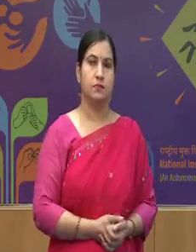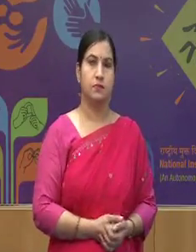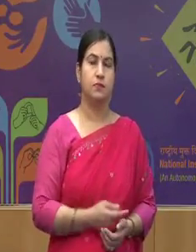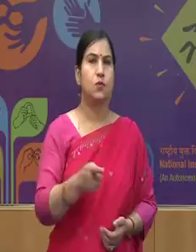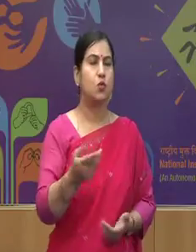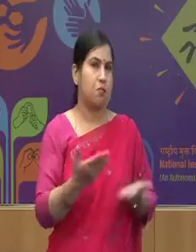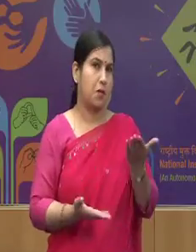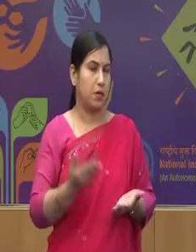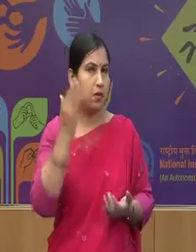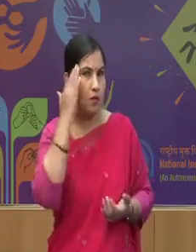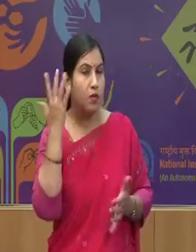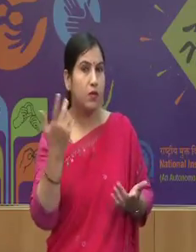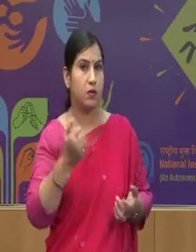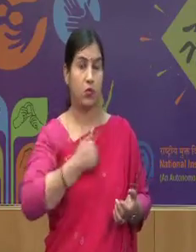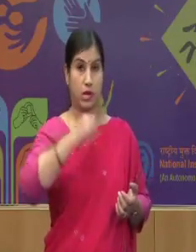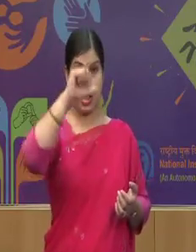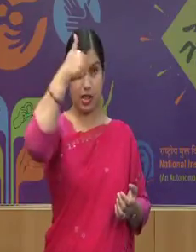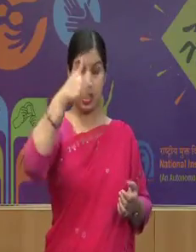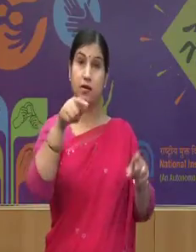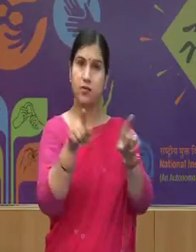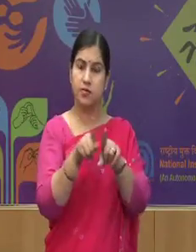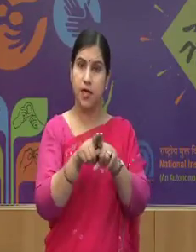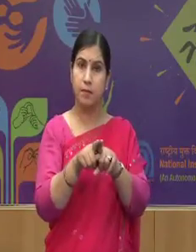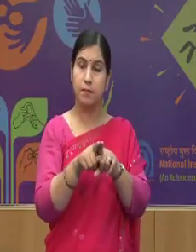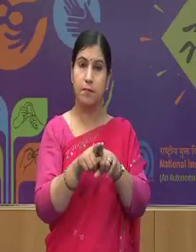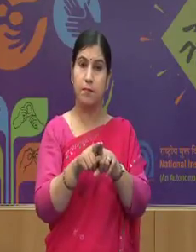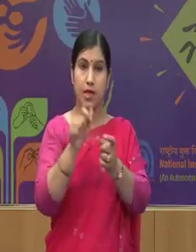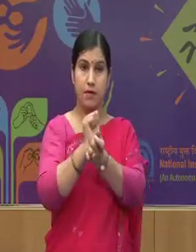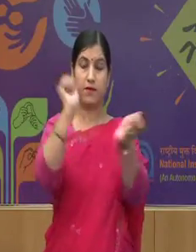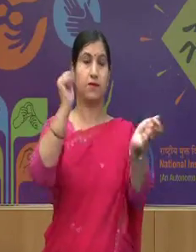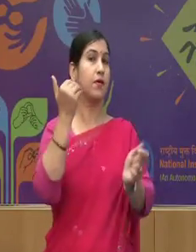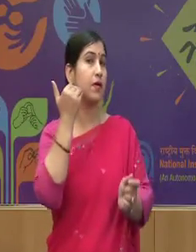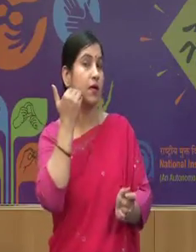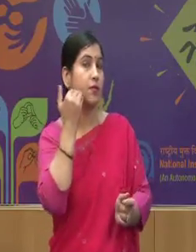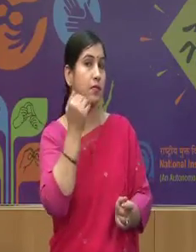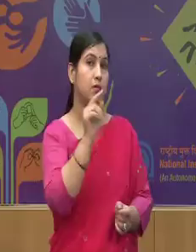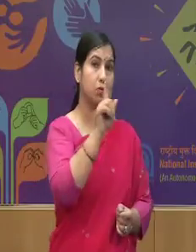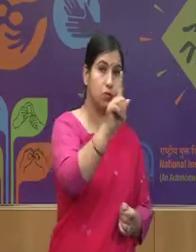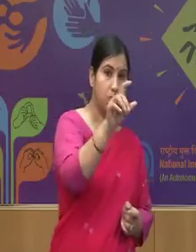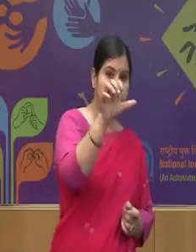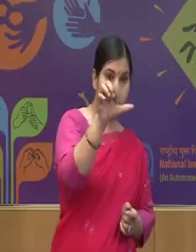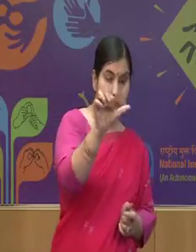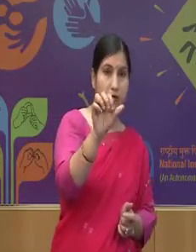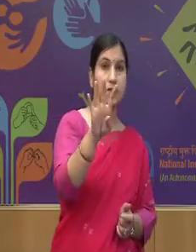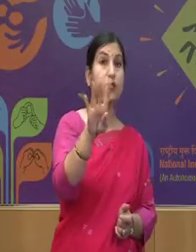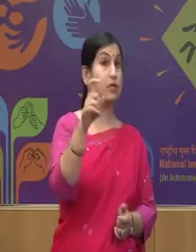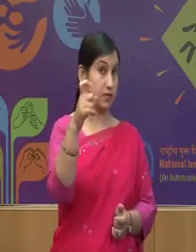You must be aware that our country India became free from British rule in the year 1947.